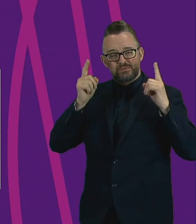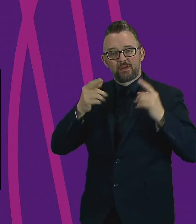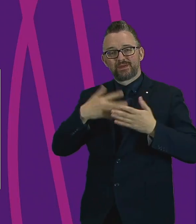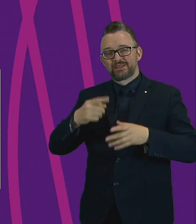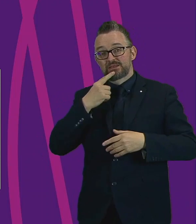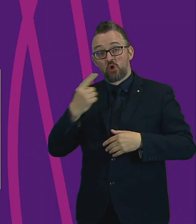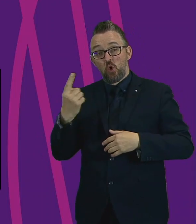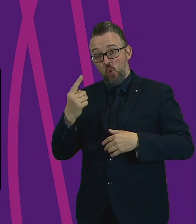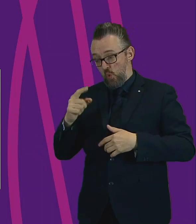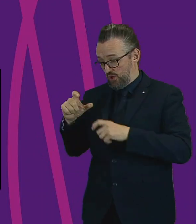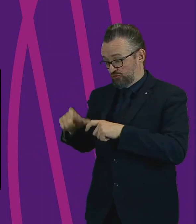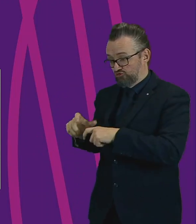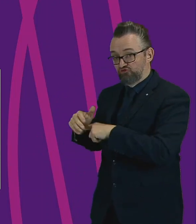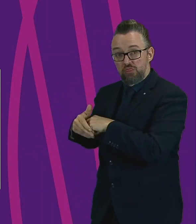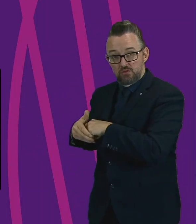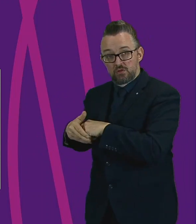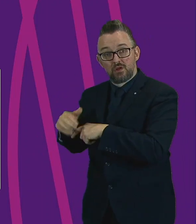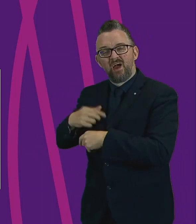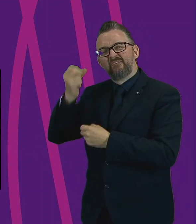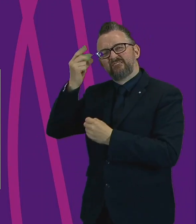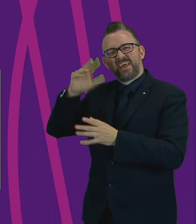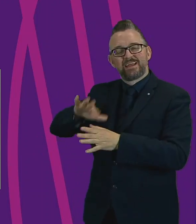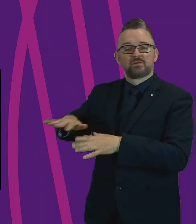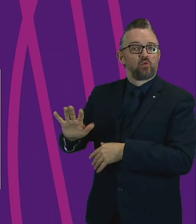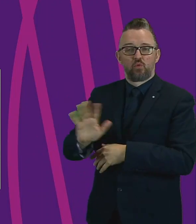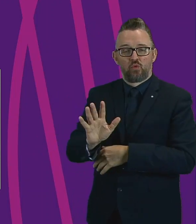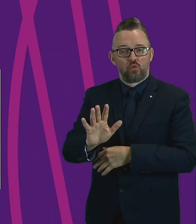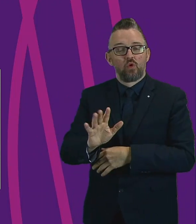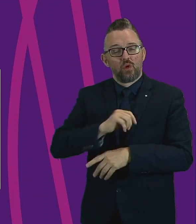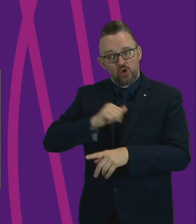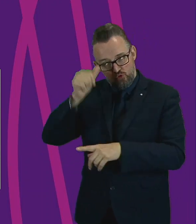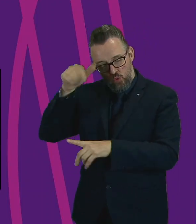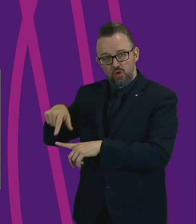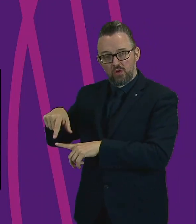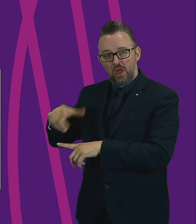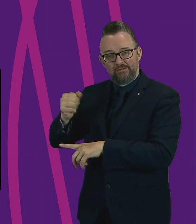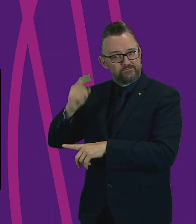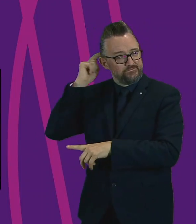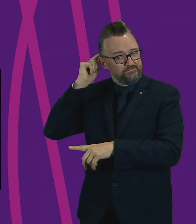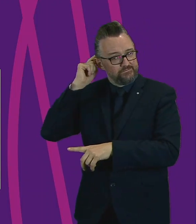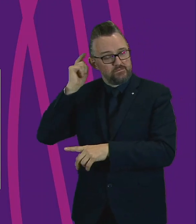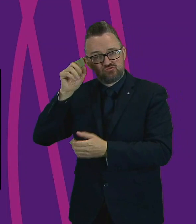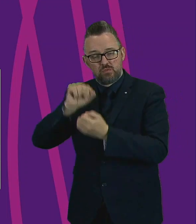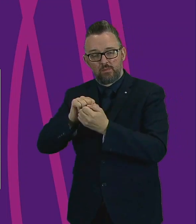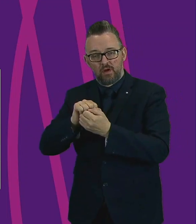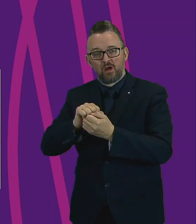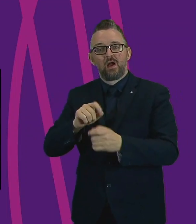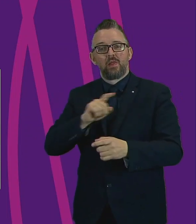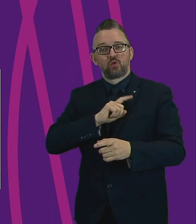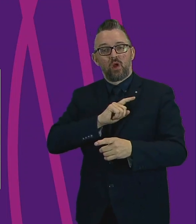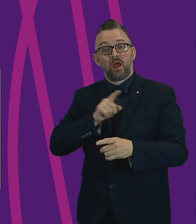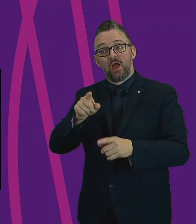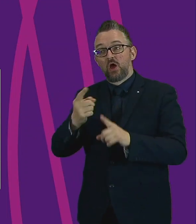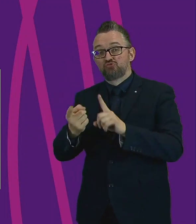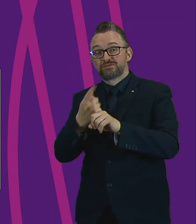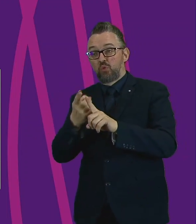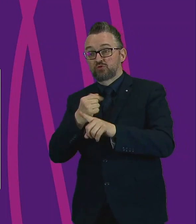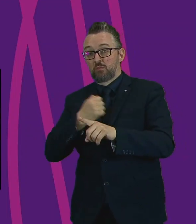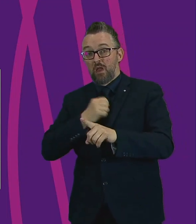are shielding that they are not forgotten, and I thank the Cabinet Secretary for her response to my topical questions